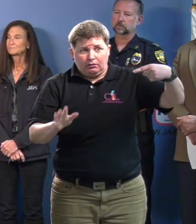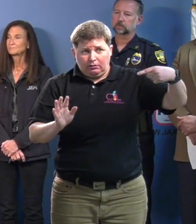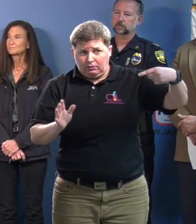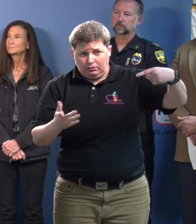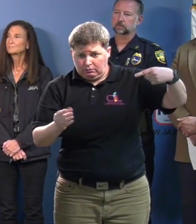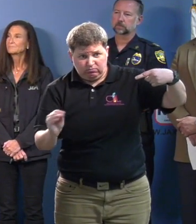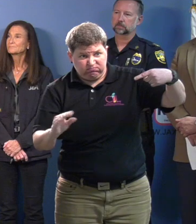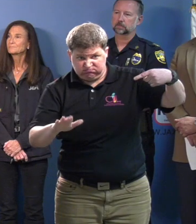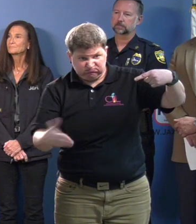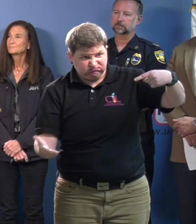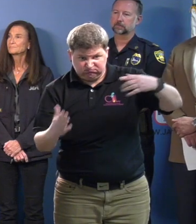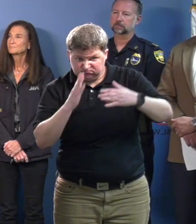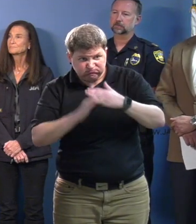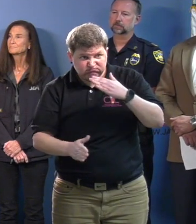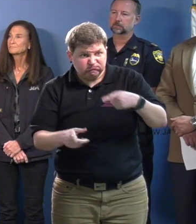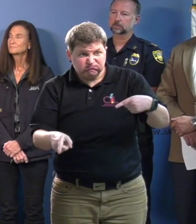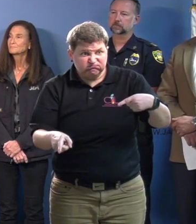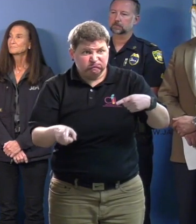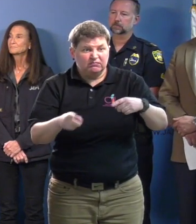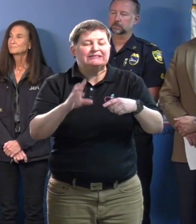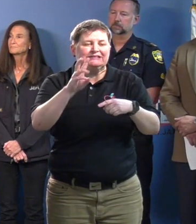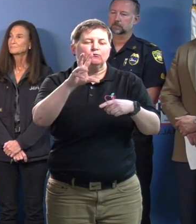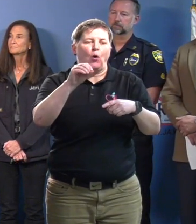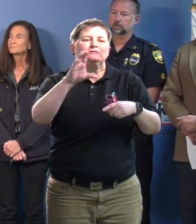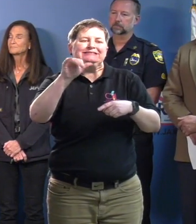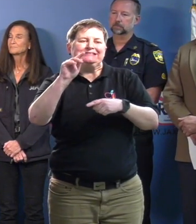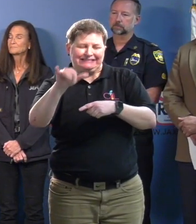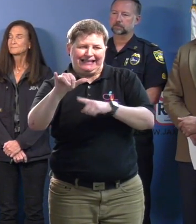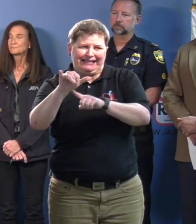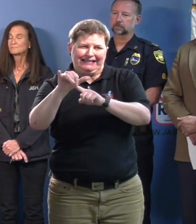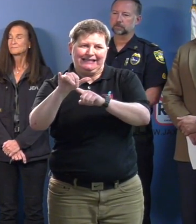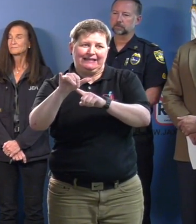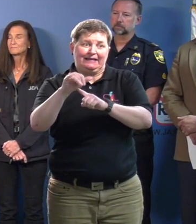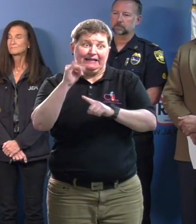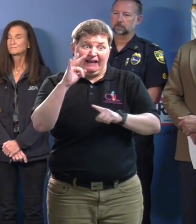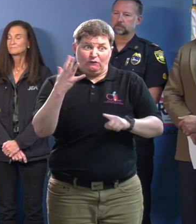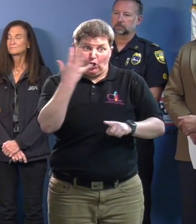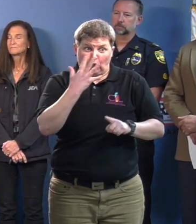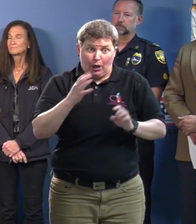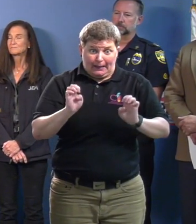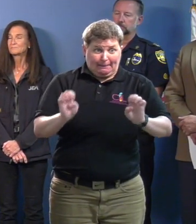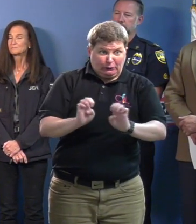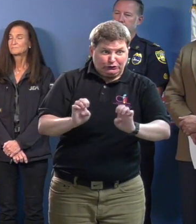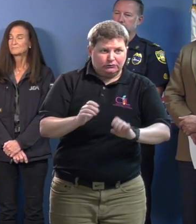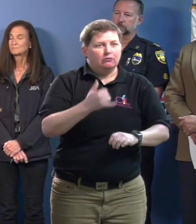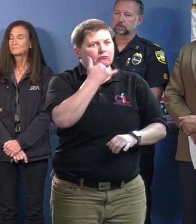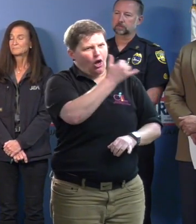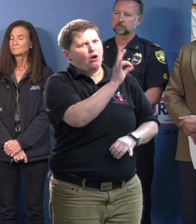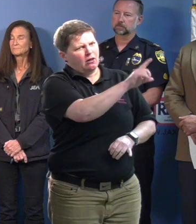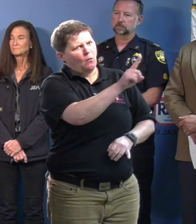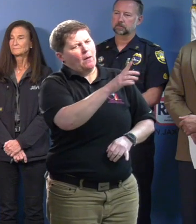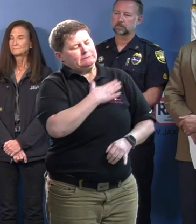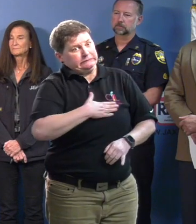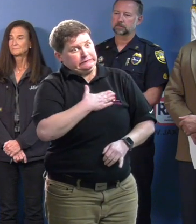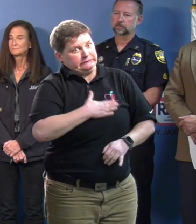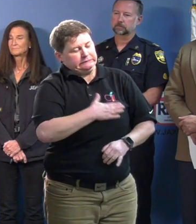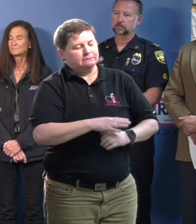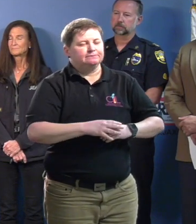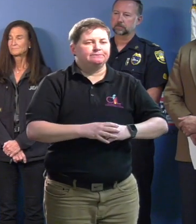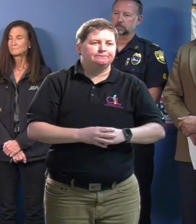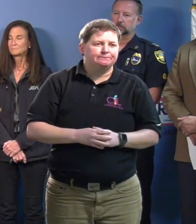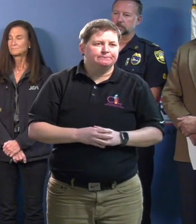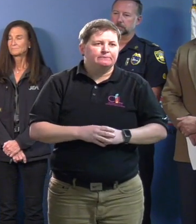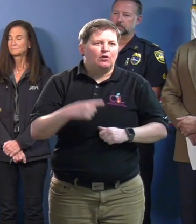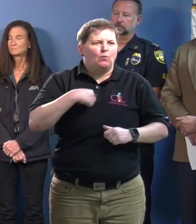emergent situation, call 911. If you don't, call 630-CITY, please. And I think we've already given the information